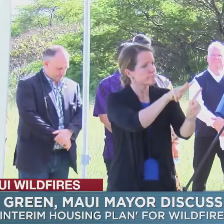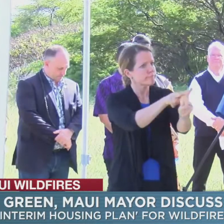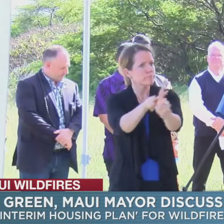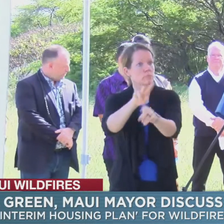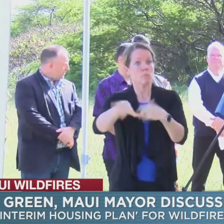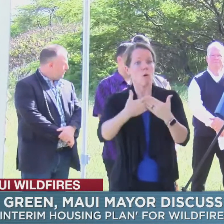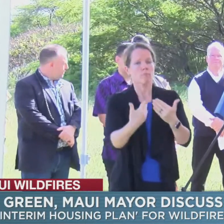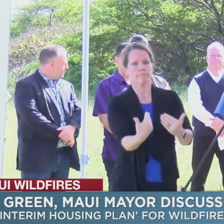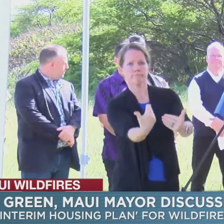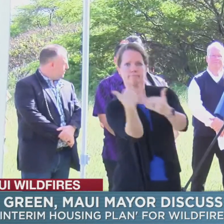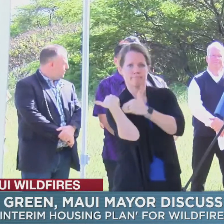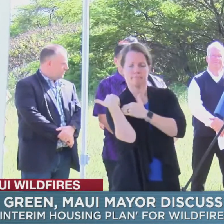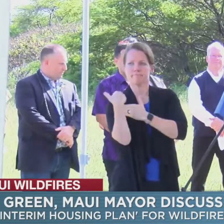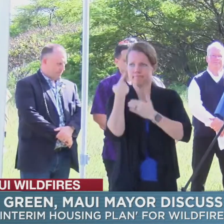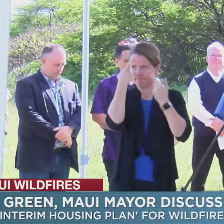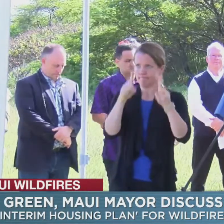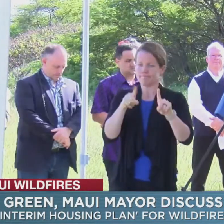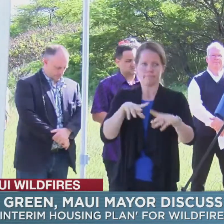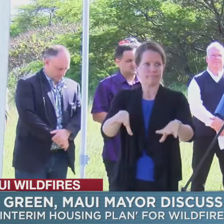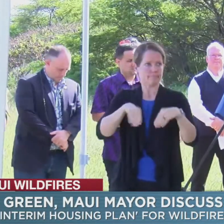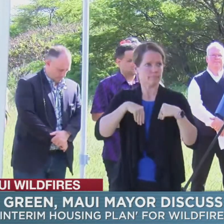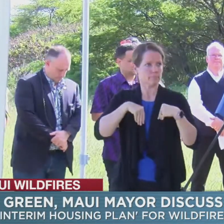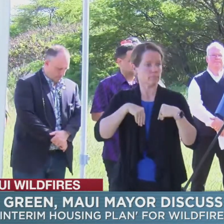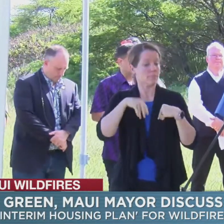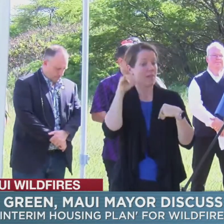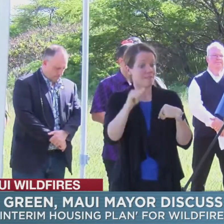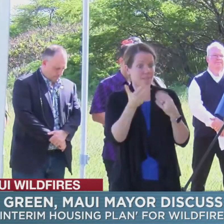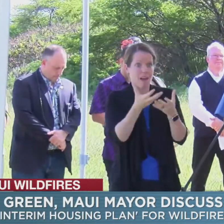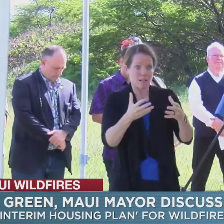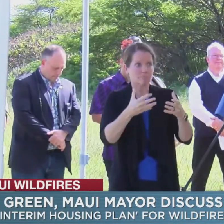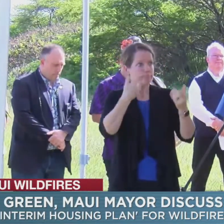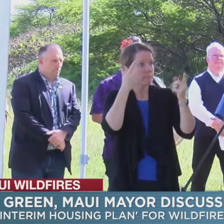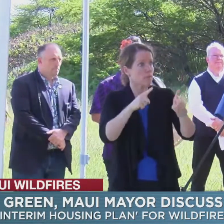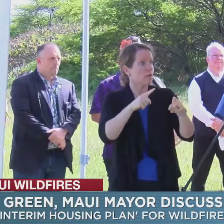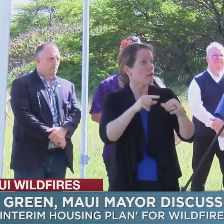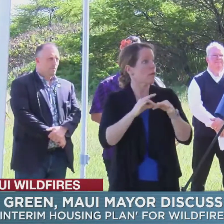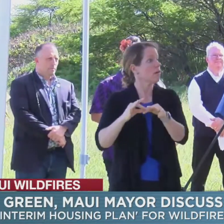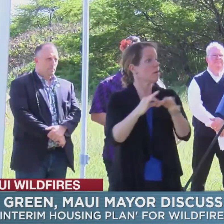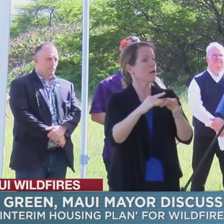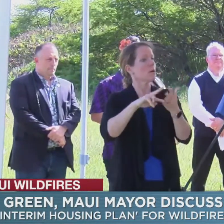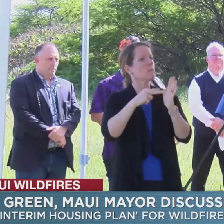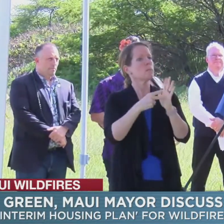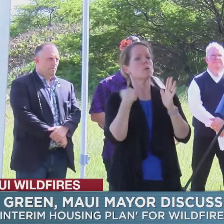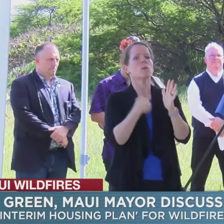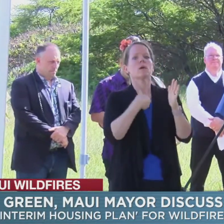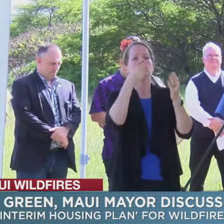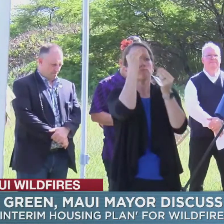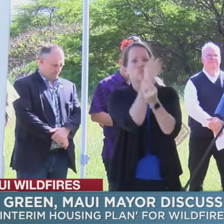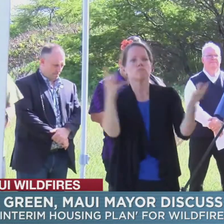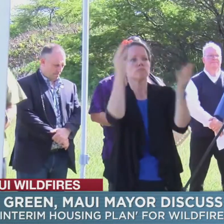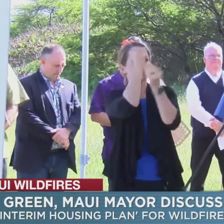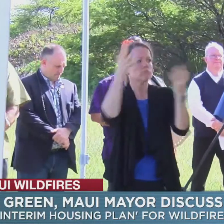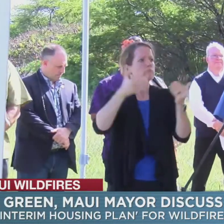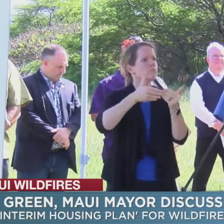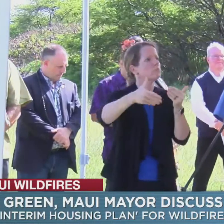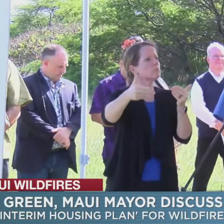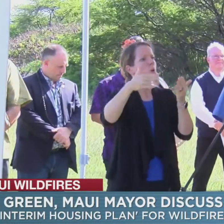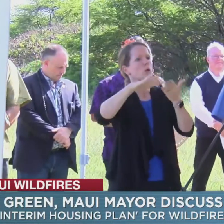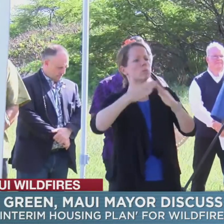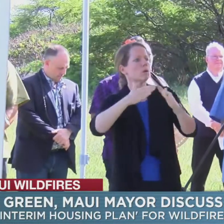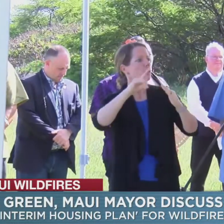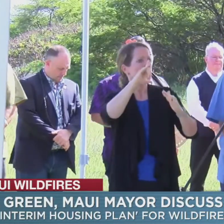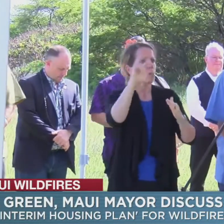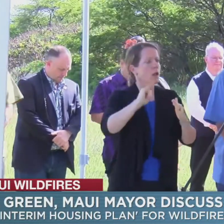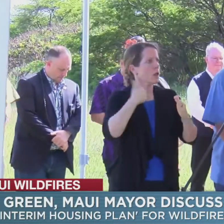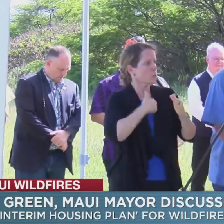going to be something that we're going to be able to develop a scorecard and a dashboard to be reporting out our performance over time.